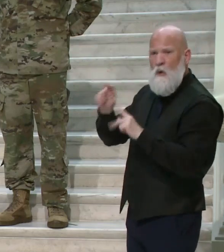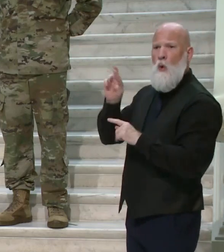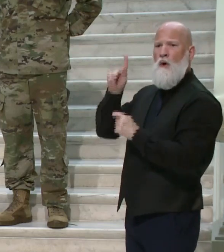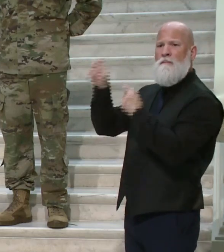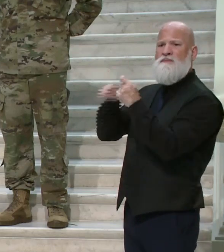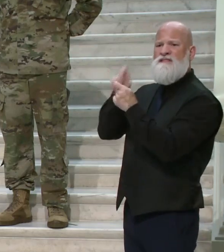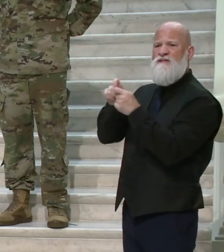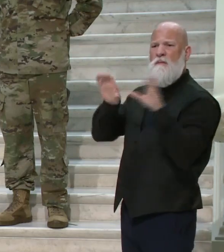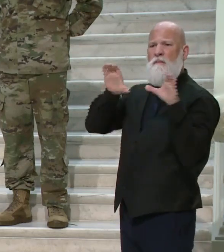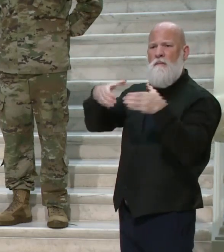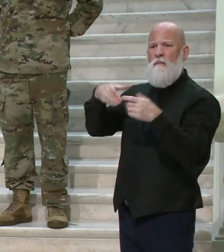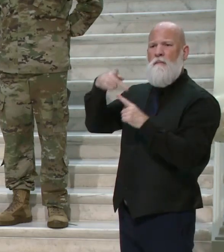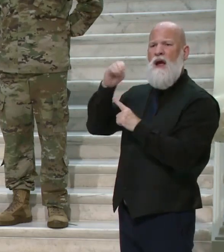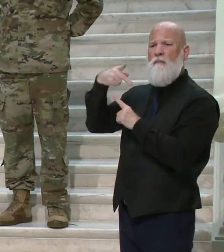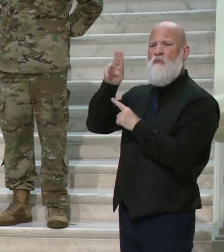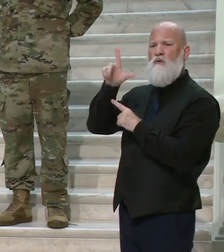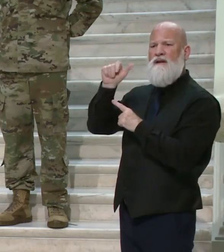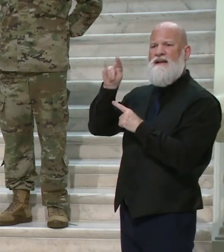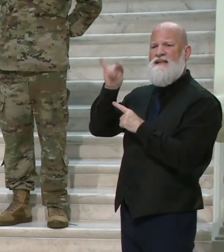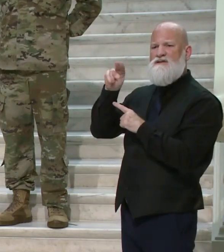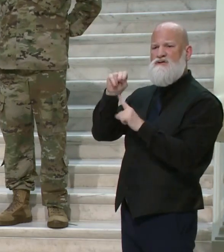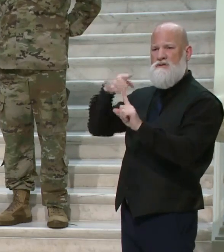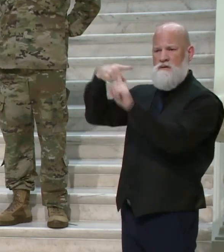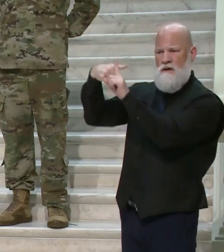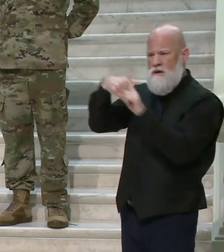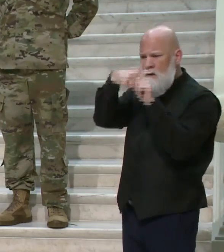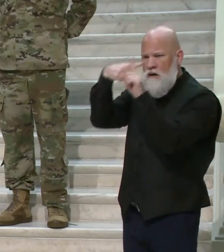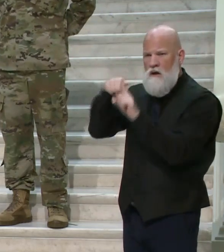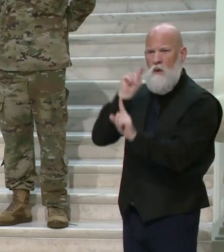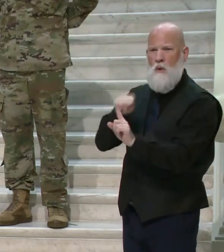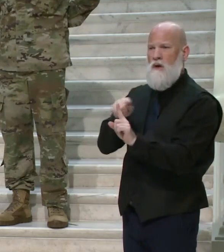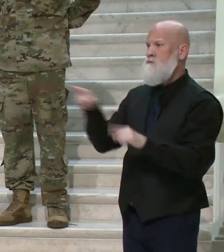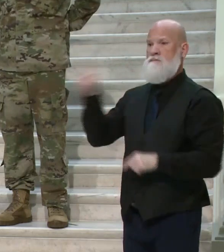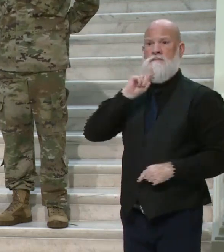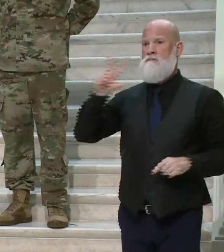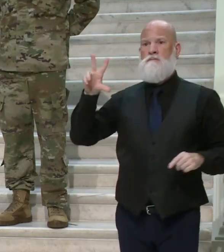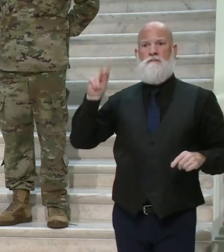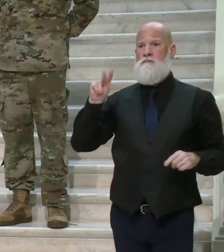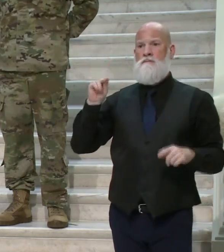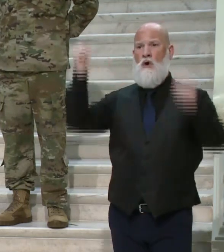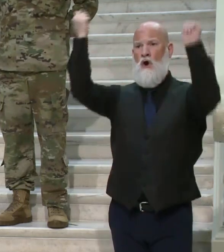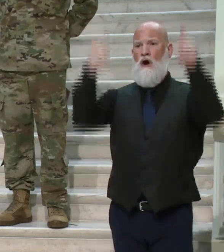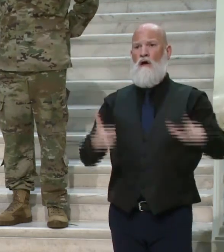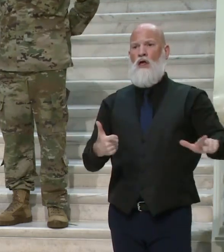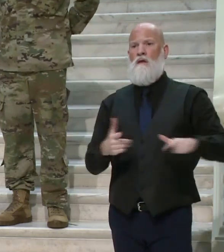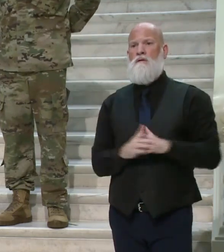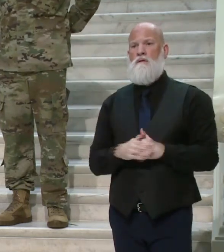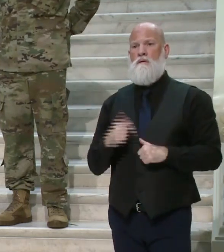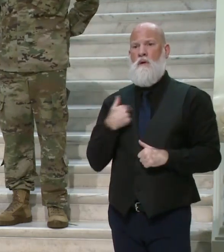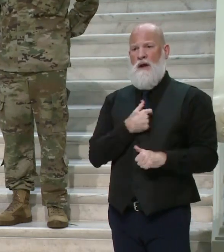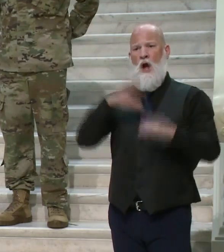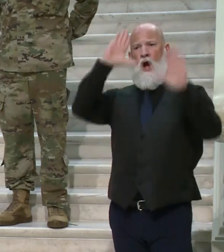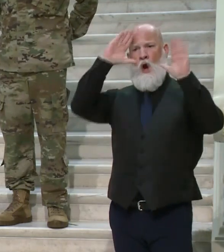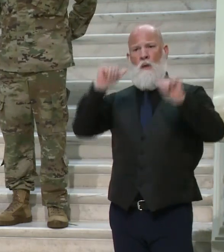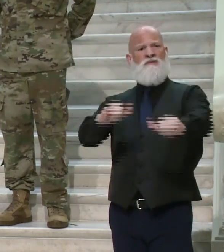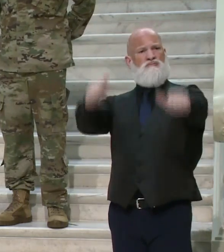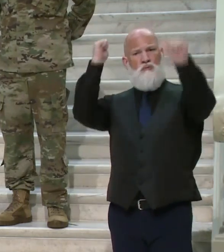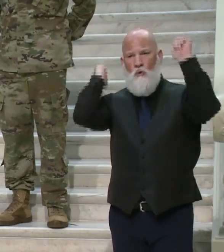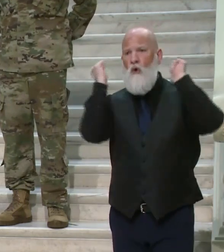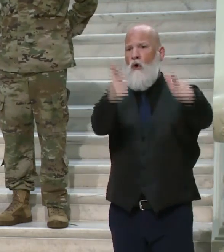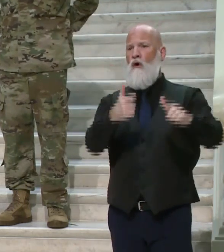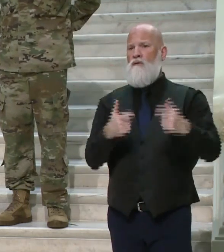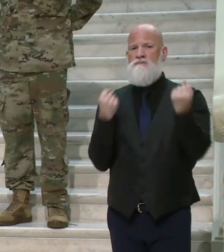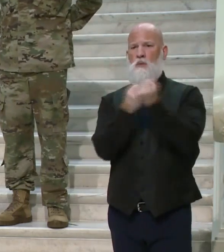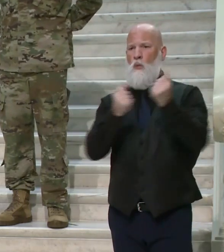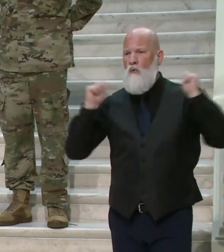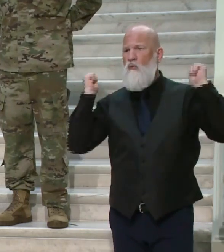at specifically with this contact tracing? Oh, everybody. I mean, this is something that we hope we will have everyone's support for. And